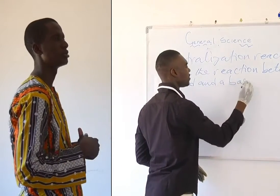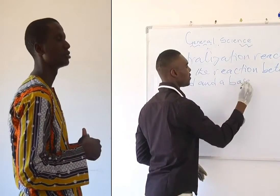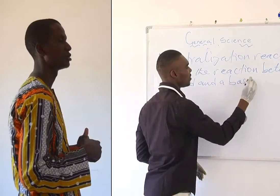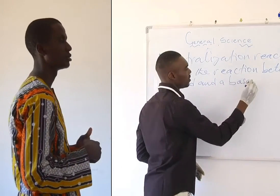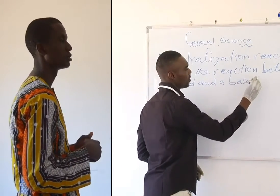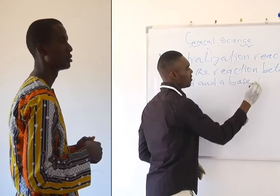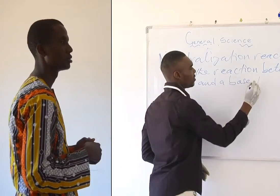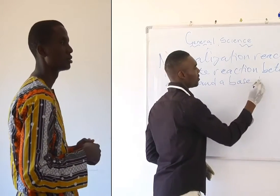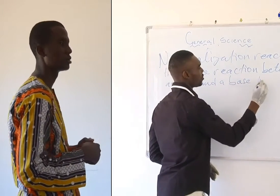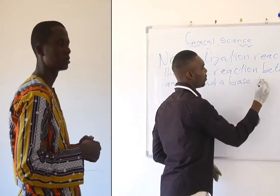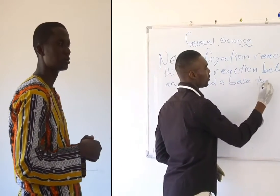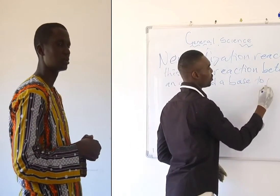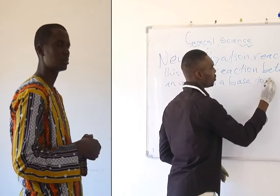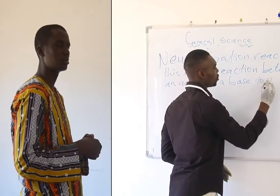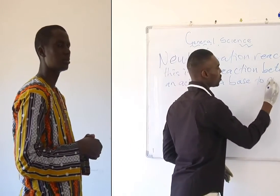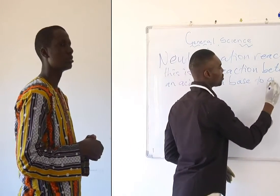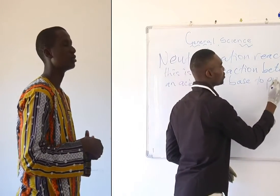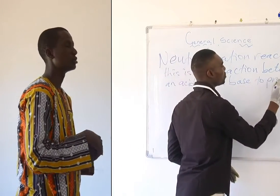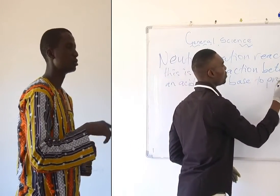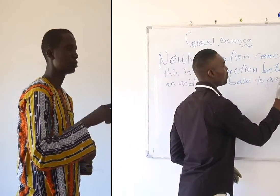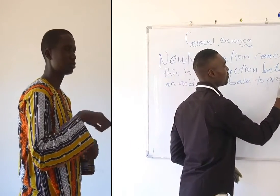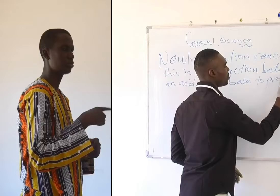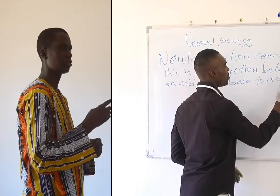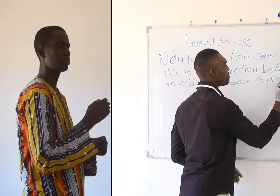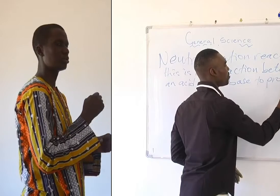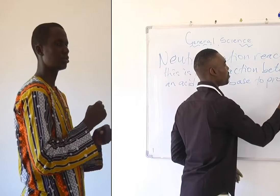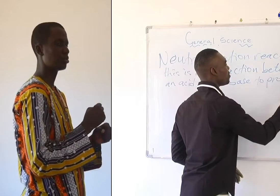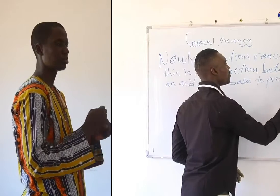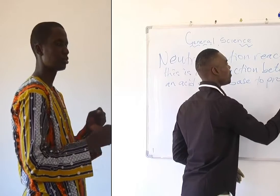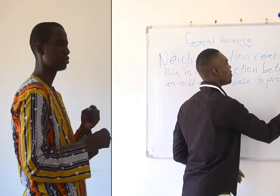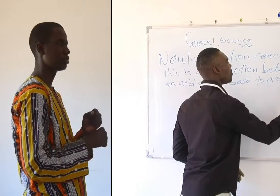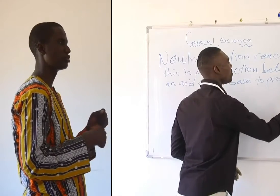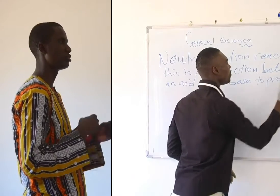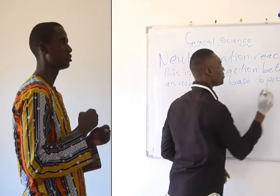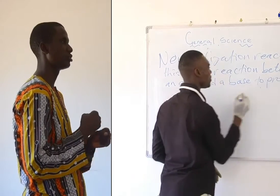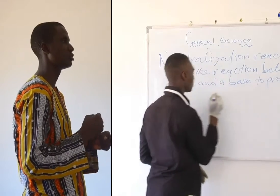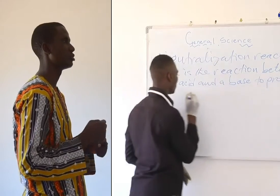base to produce